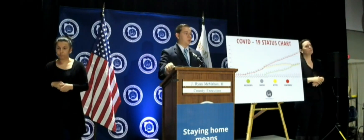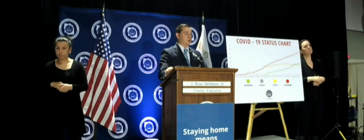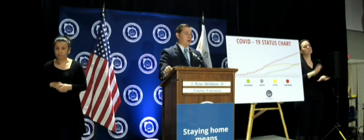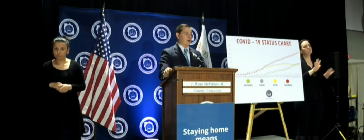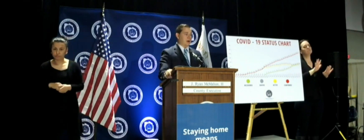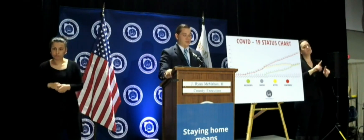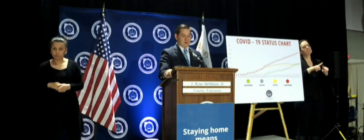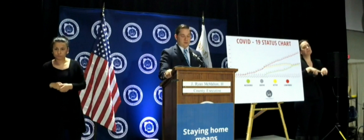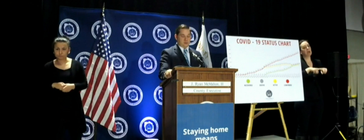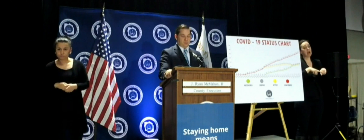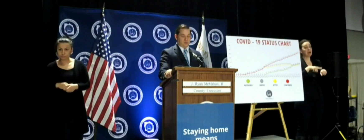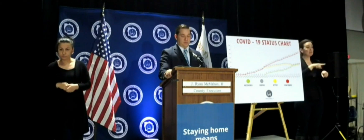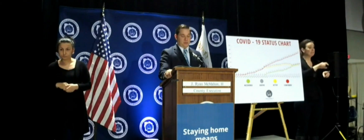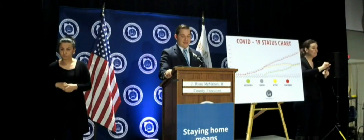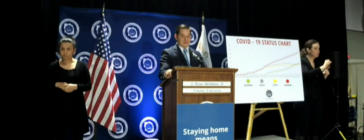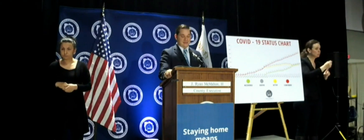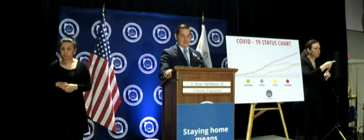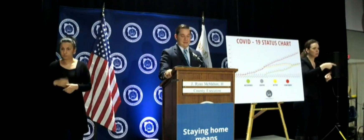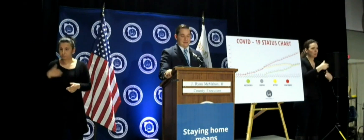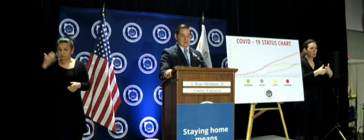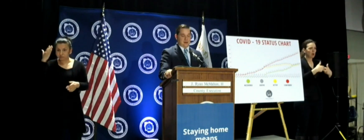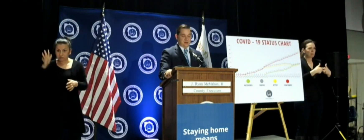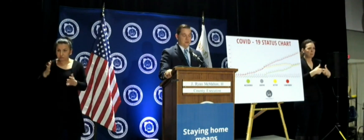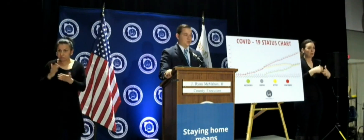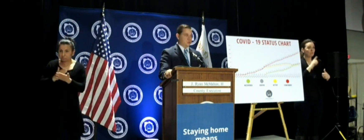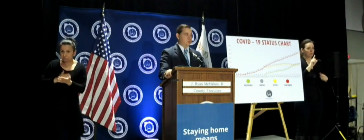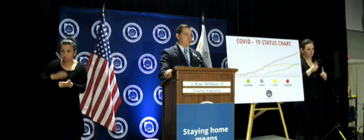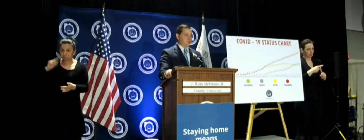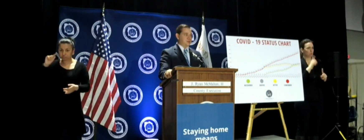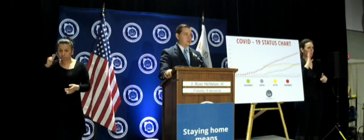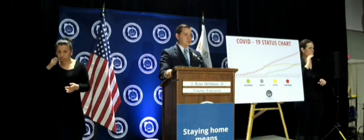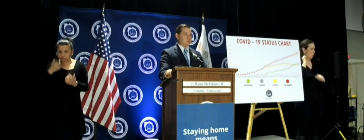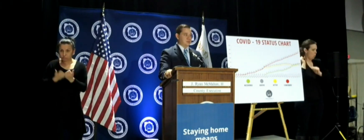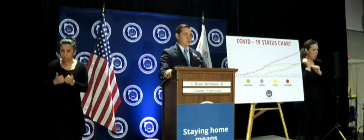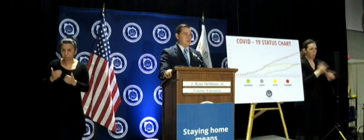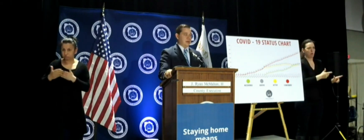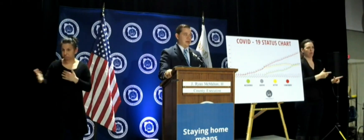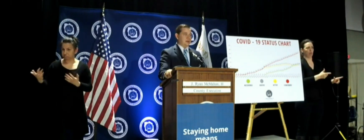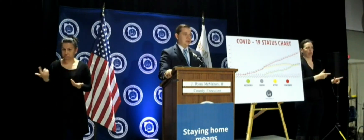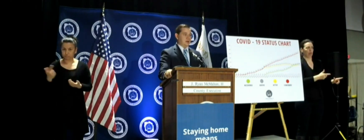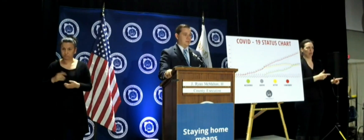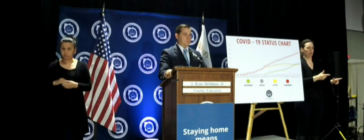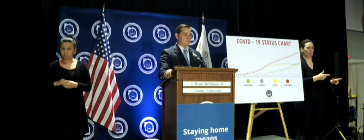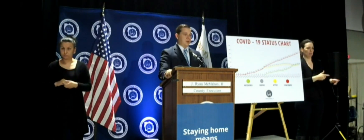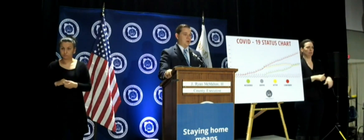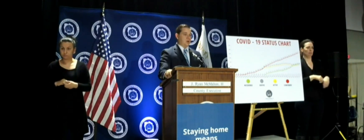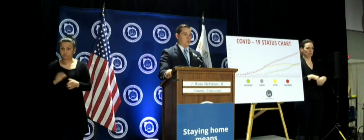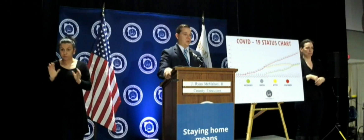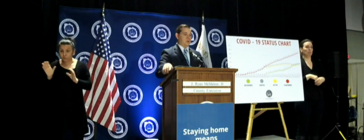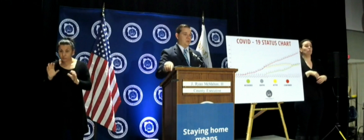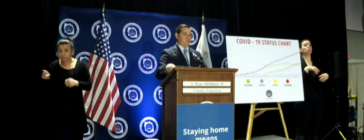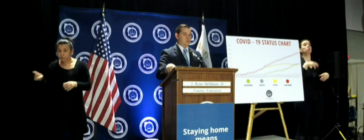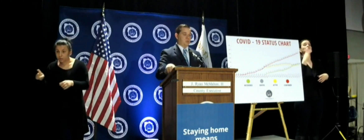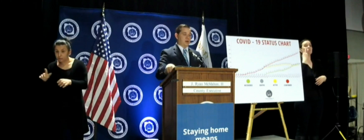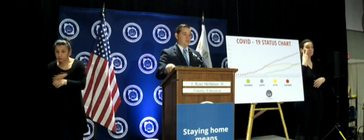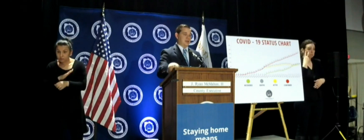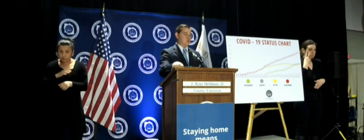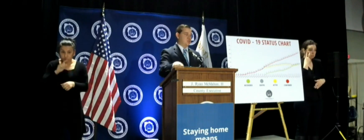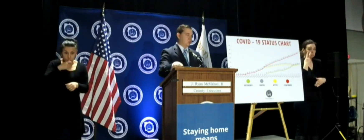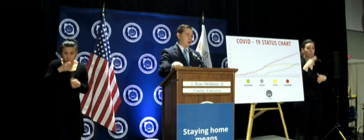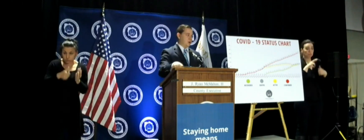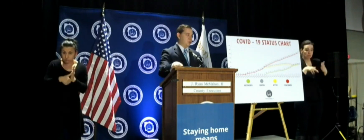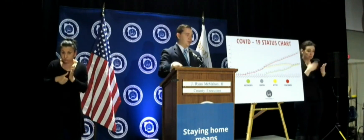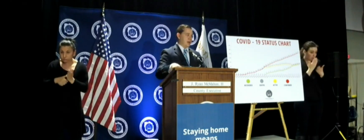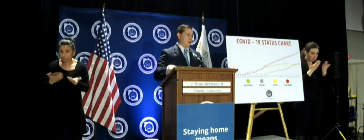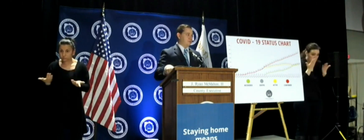about. I think with capacity, you can do these things, and I know we supply tests